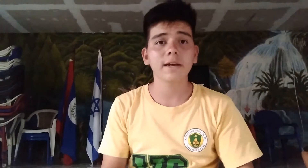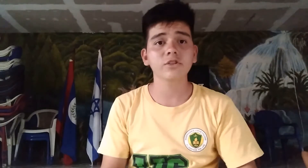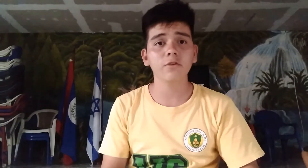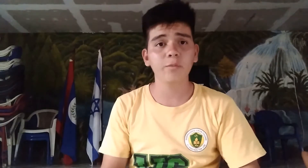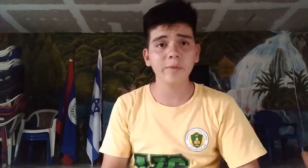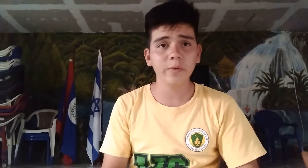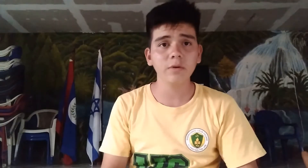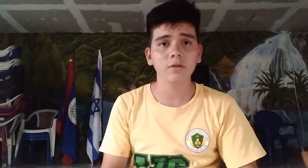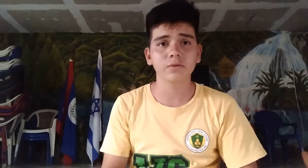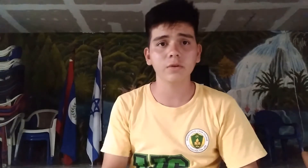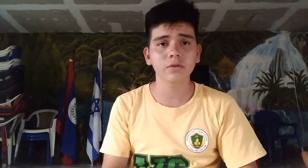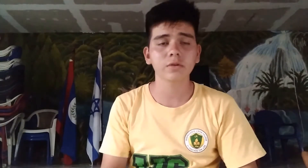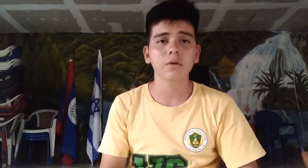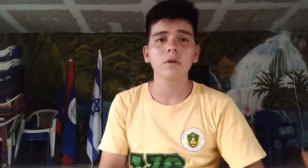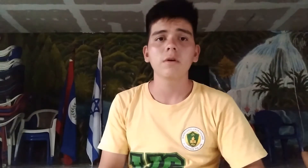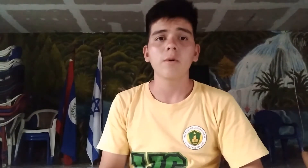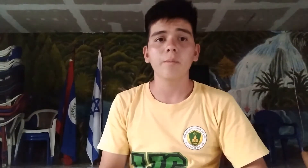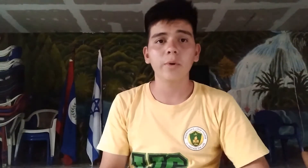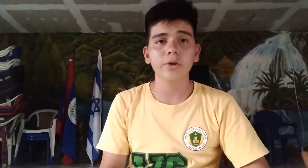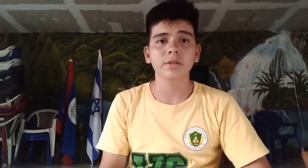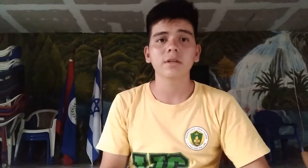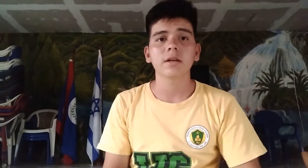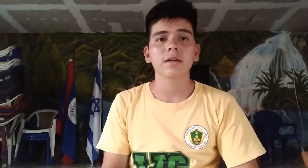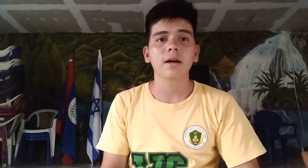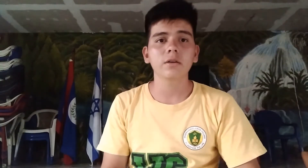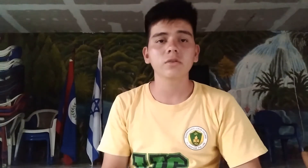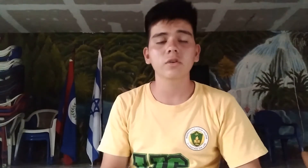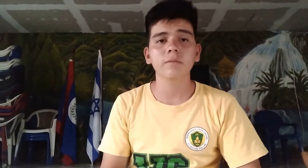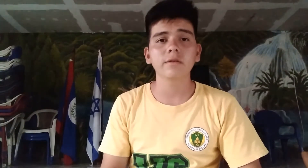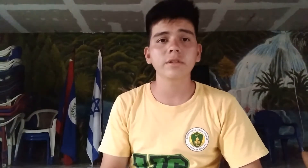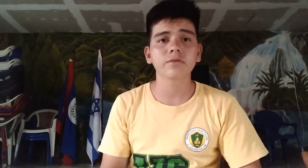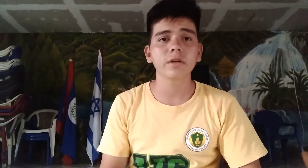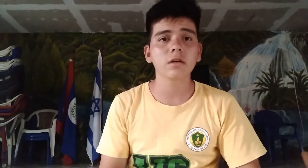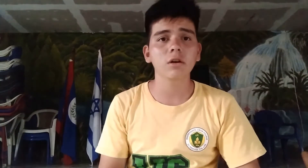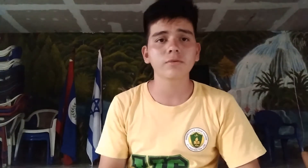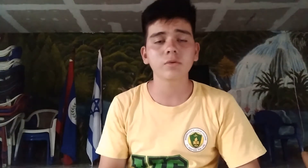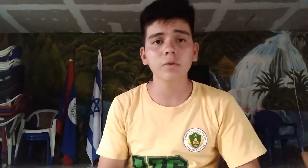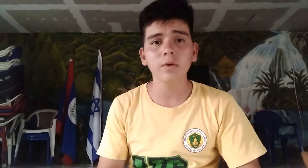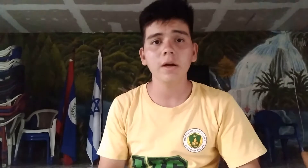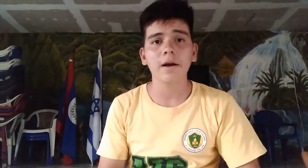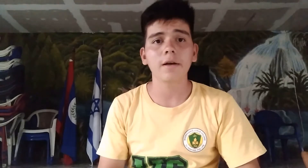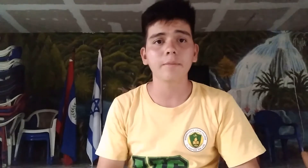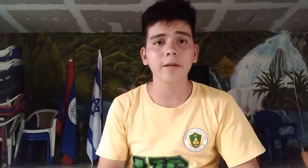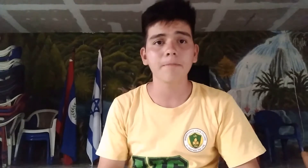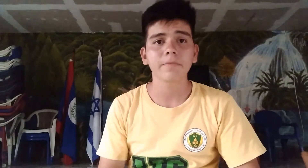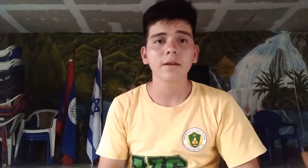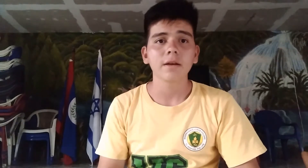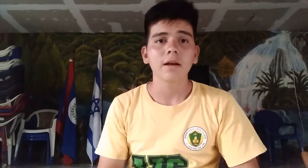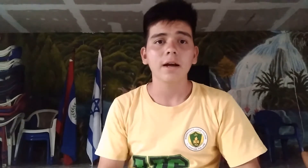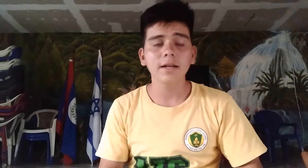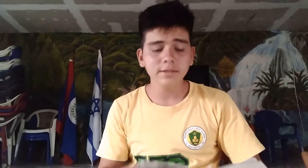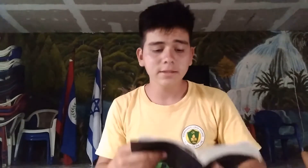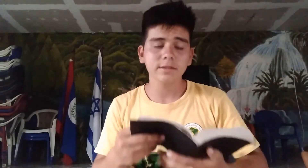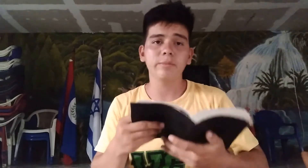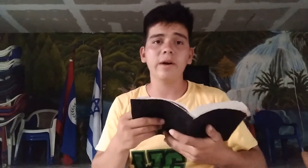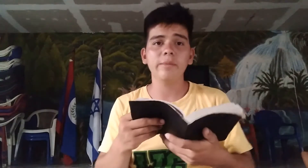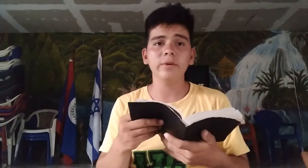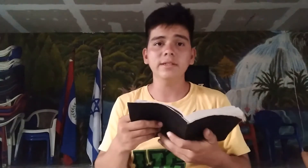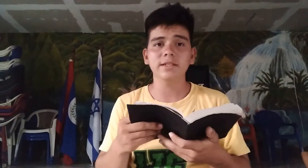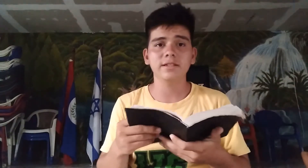Lots of people loves us, but I know someone which really loves you and me. And the Bible